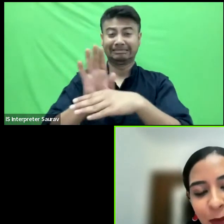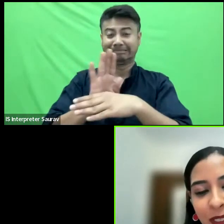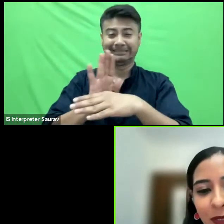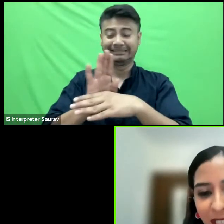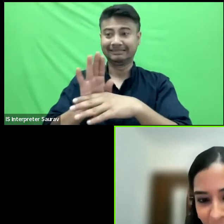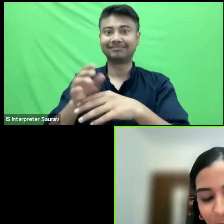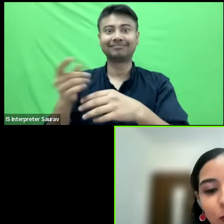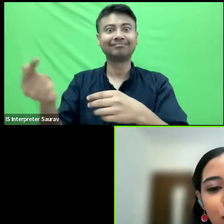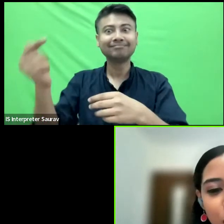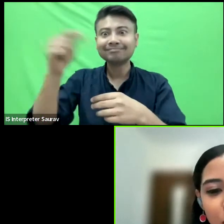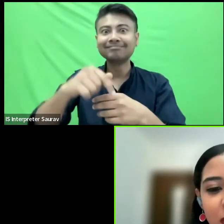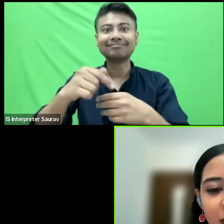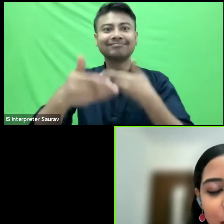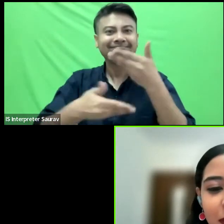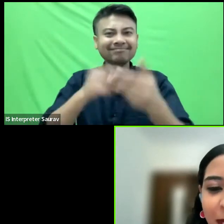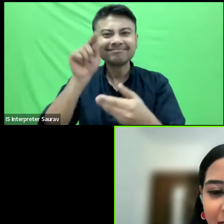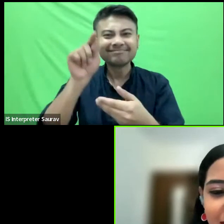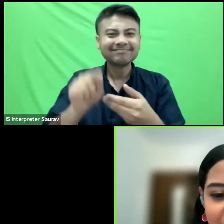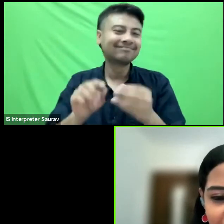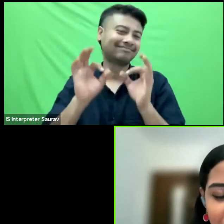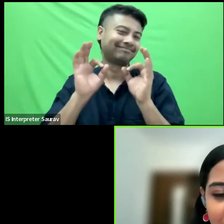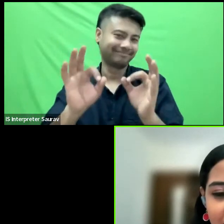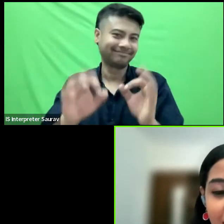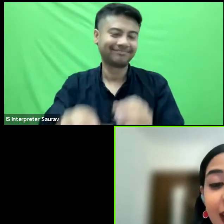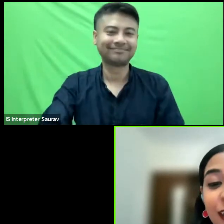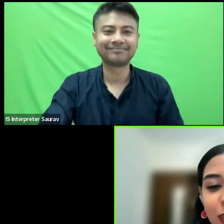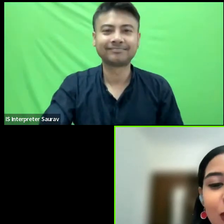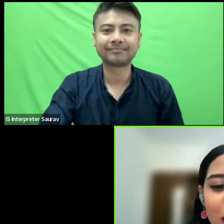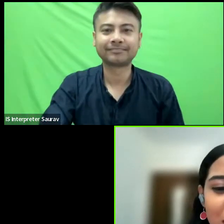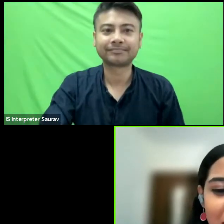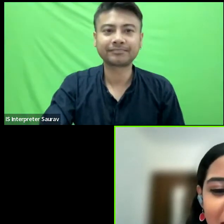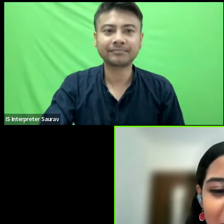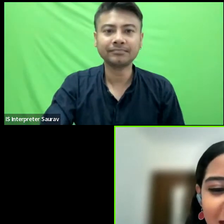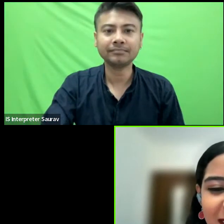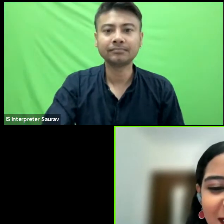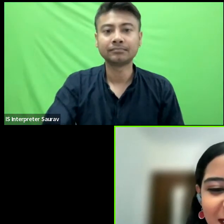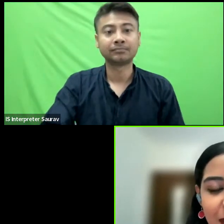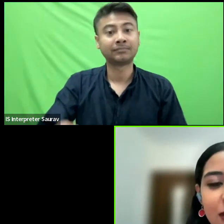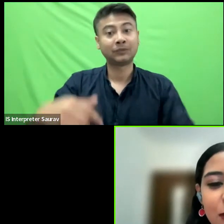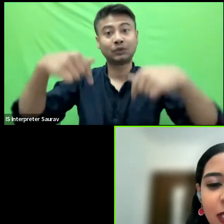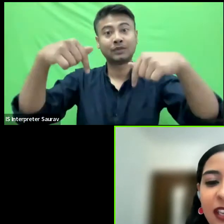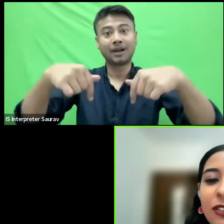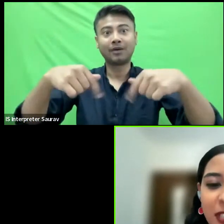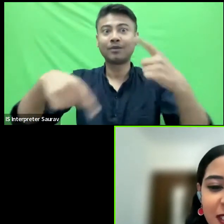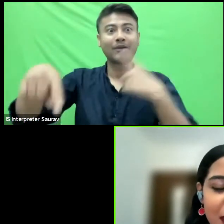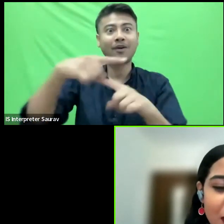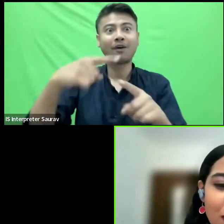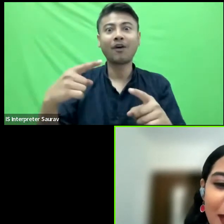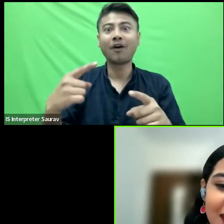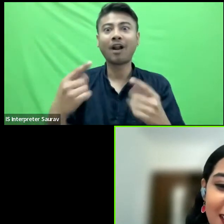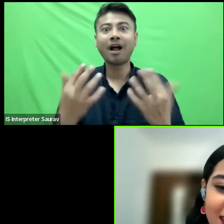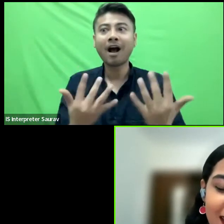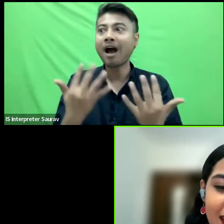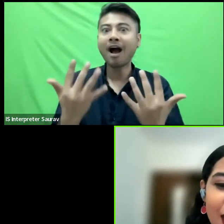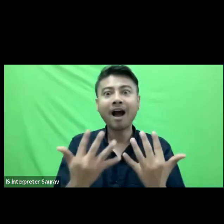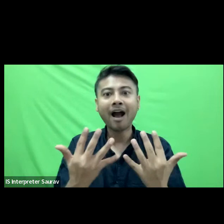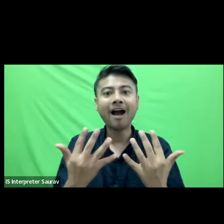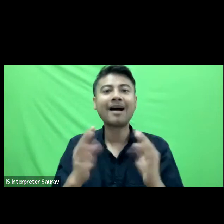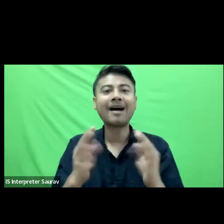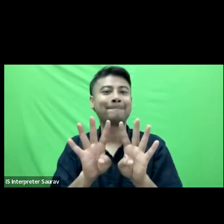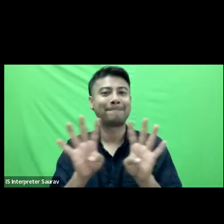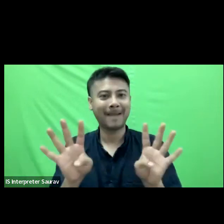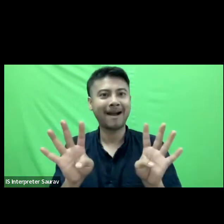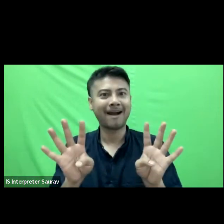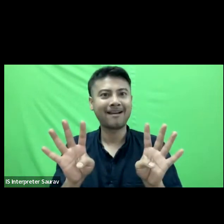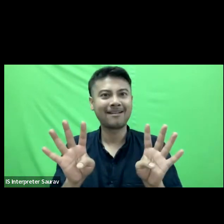that, I think we would like to move forward with the panel discussion, and actually the much awaited panel discussion. We have a great set of panelists